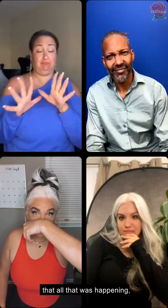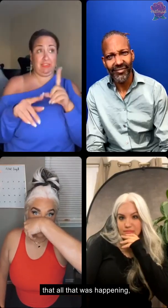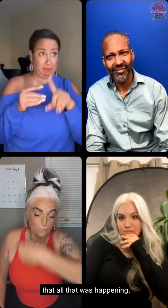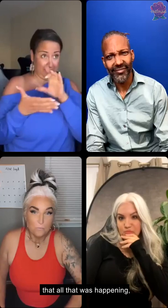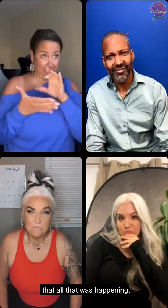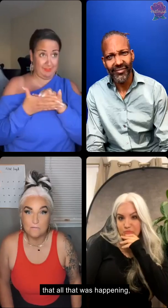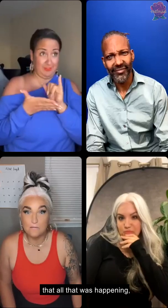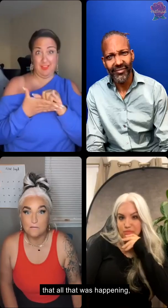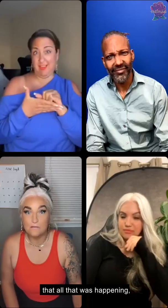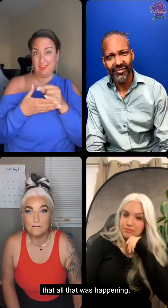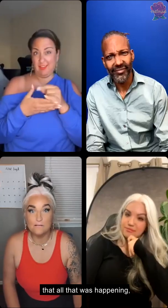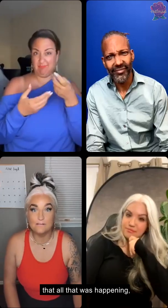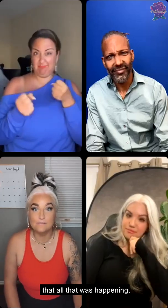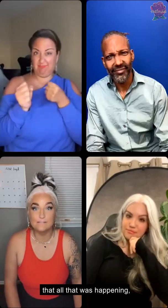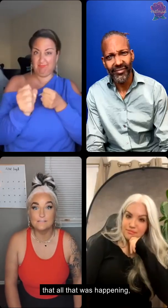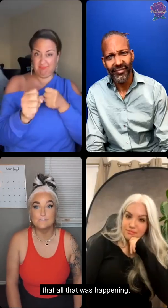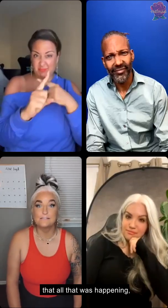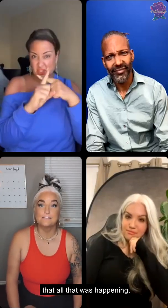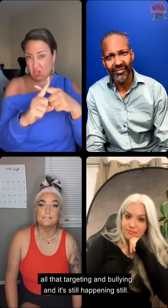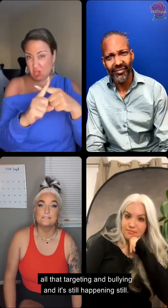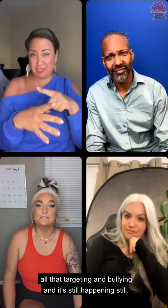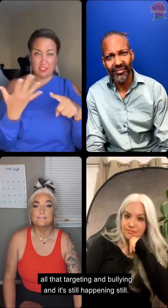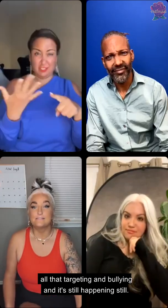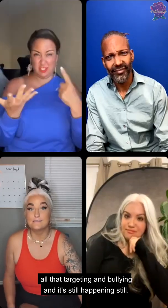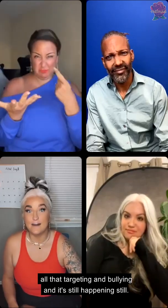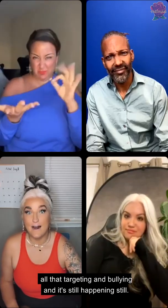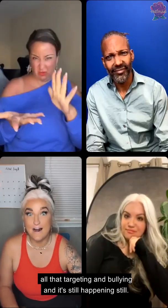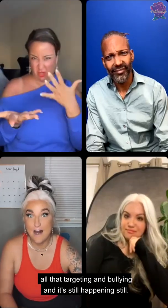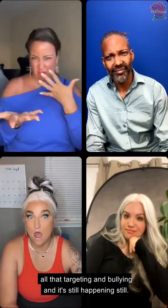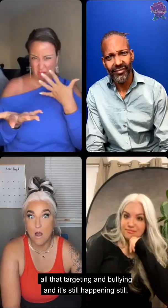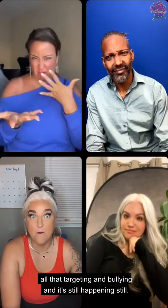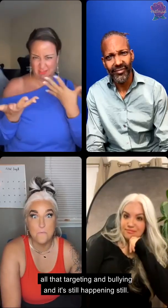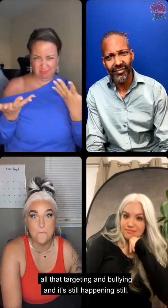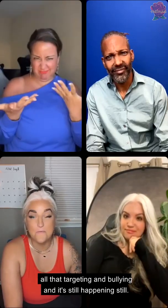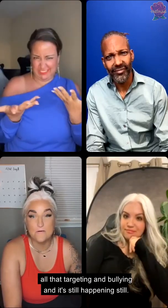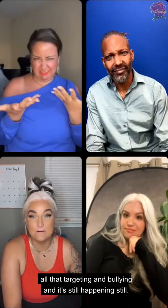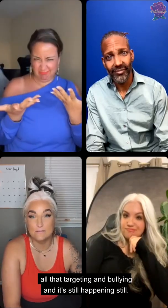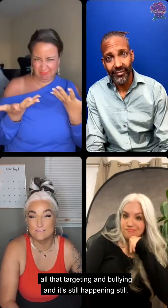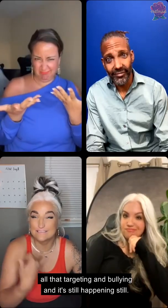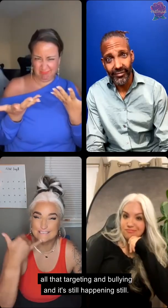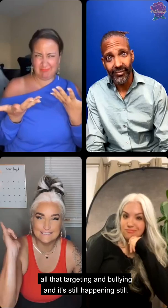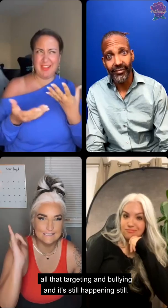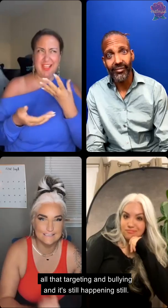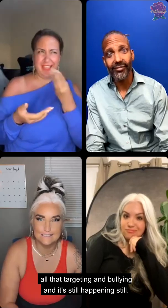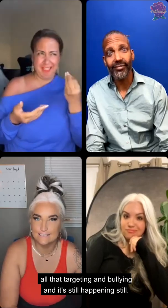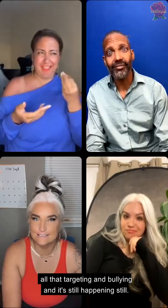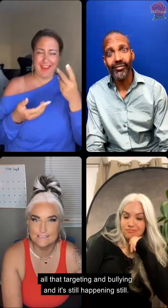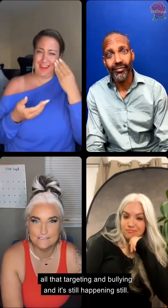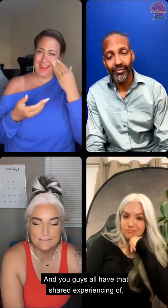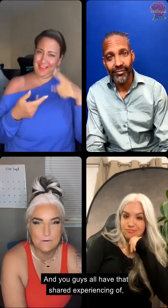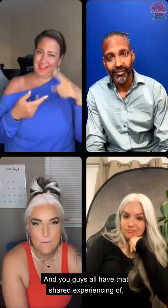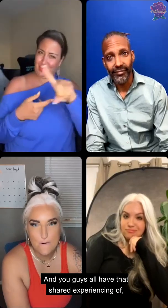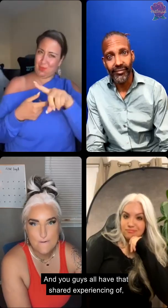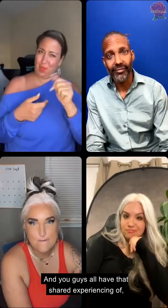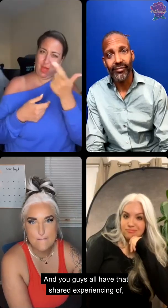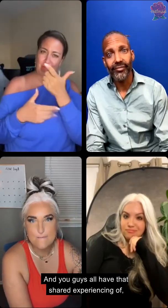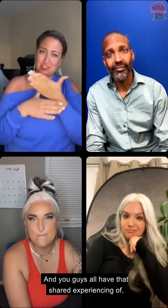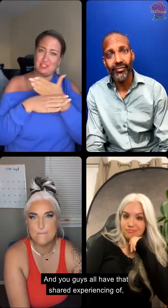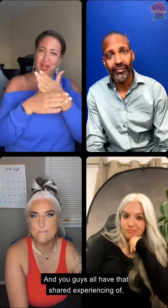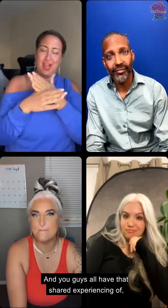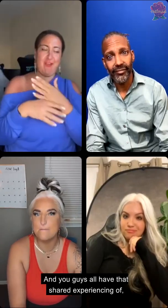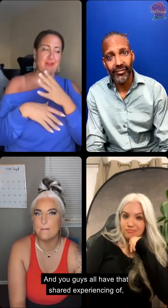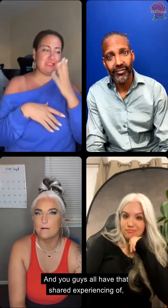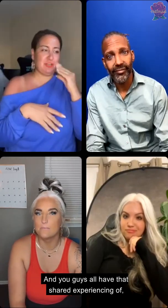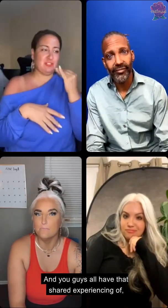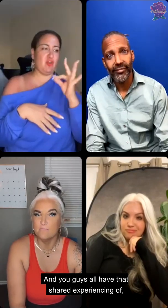Wow, gosh, I can't believe that all that was happening and all that targeting and bullying, and it's still happening still. And